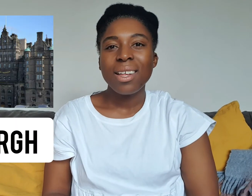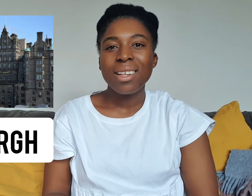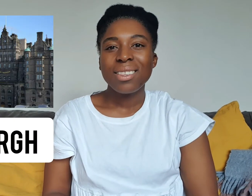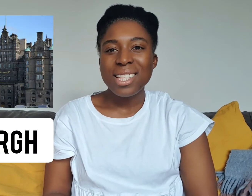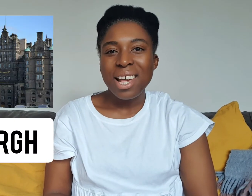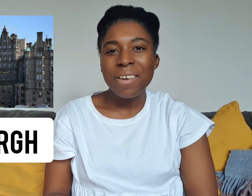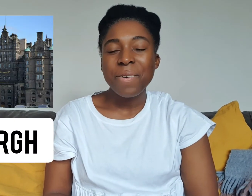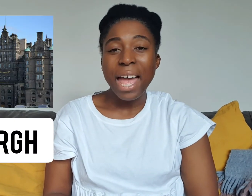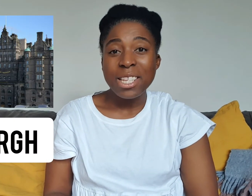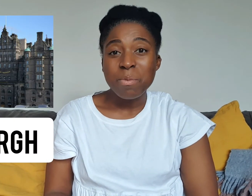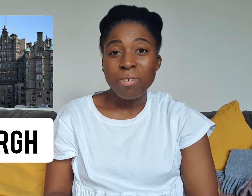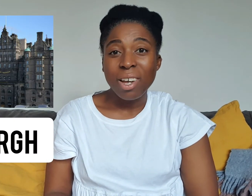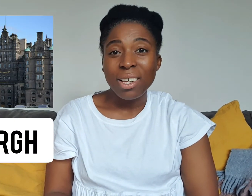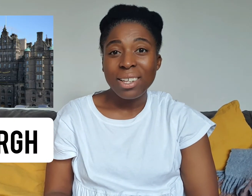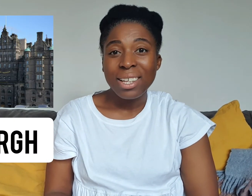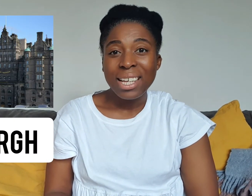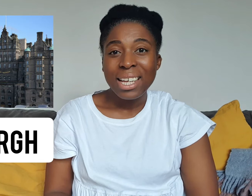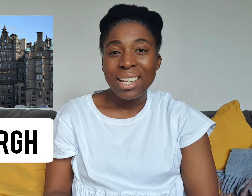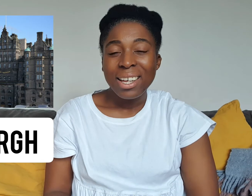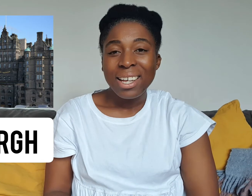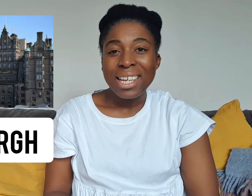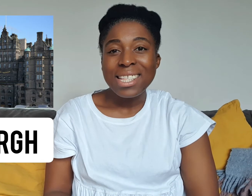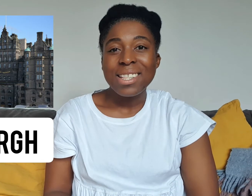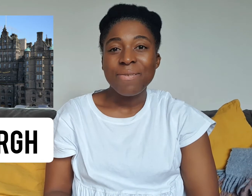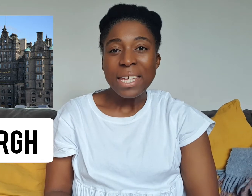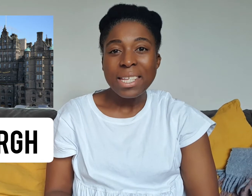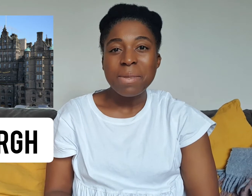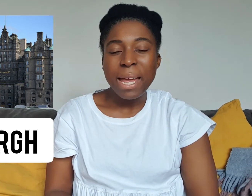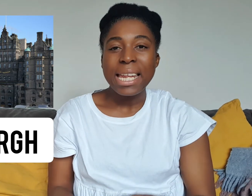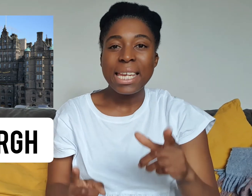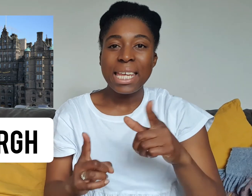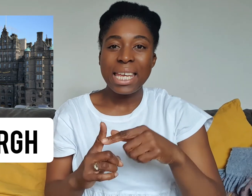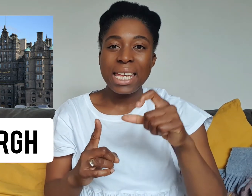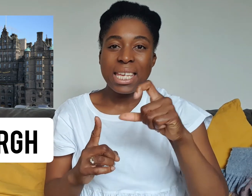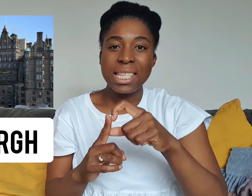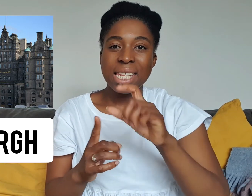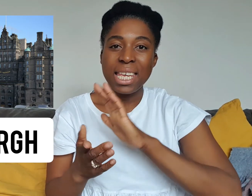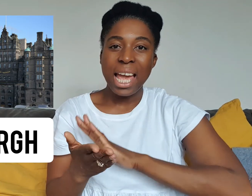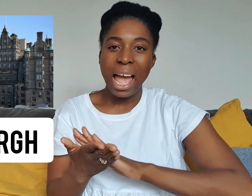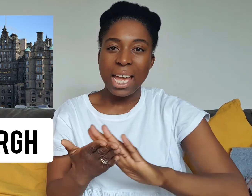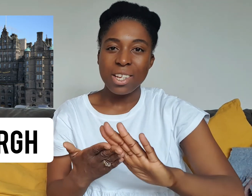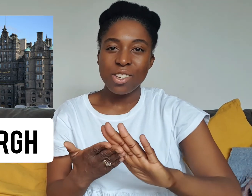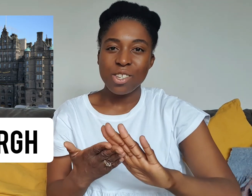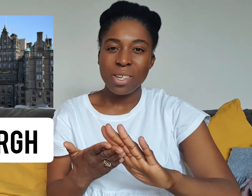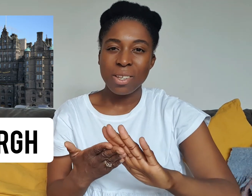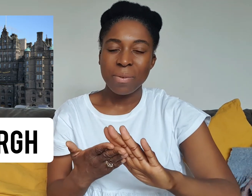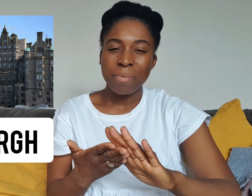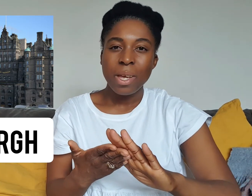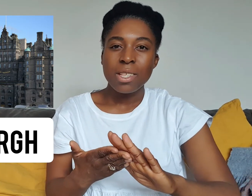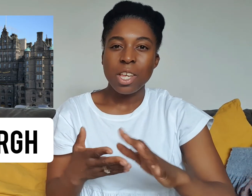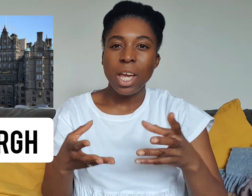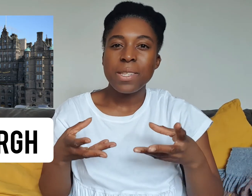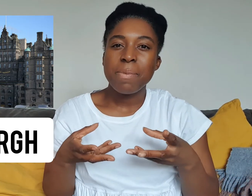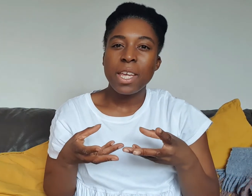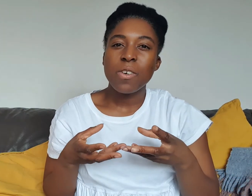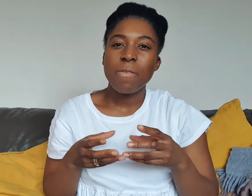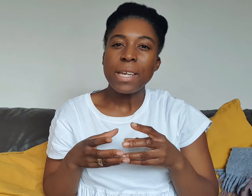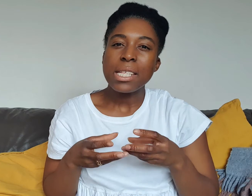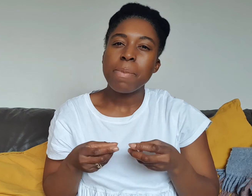The sign for Edinburgh is finger spelling EDH. So you're going to make your finger spelling